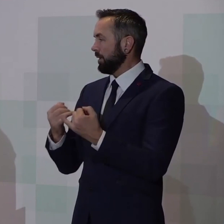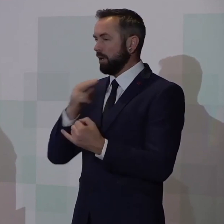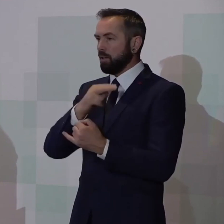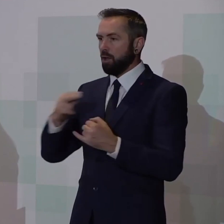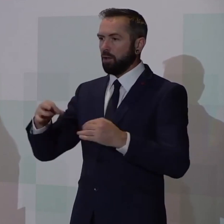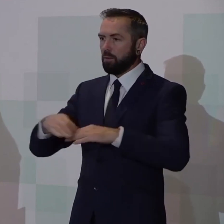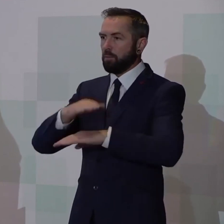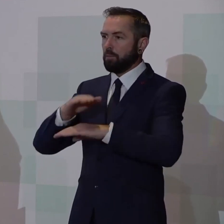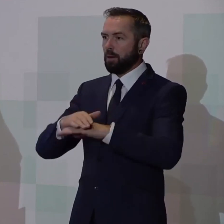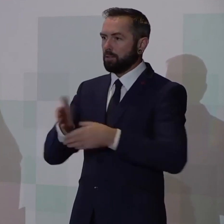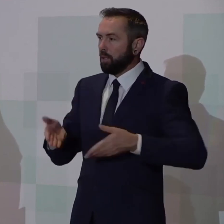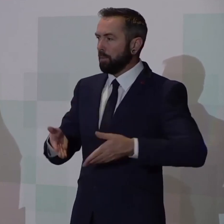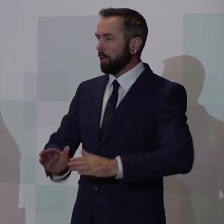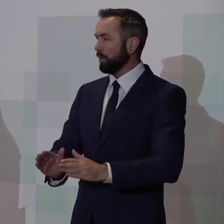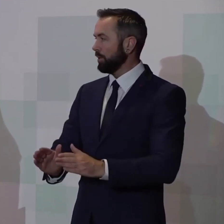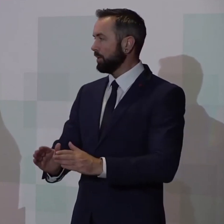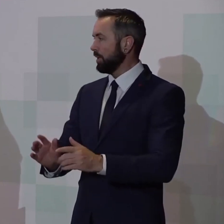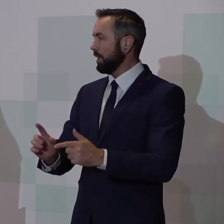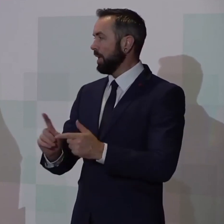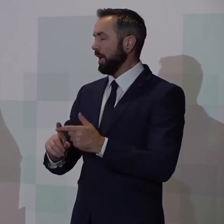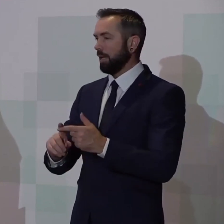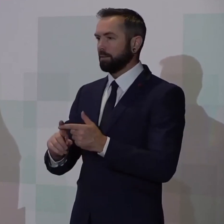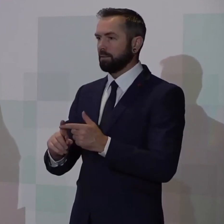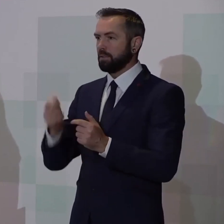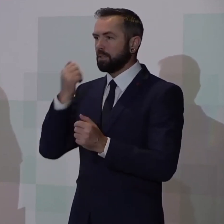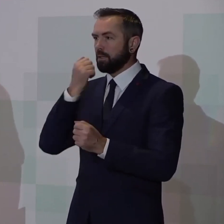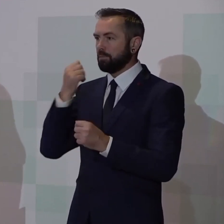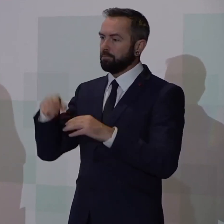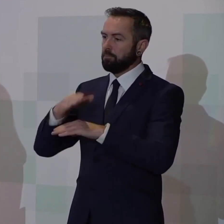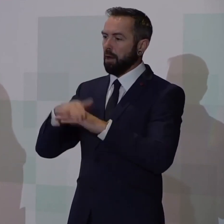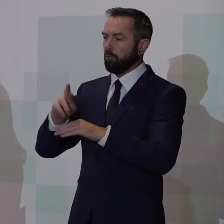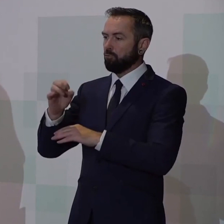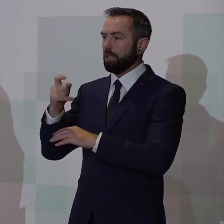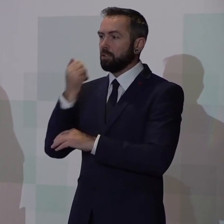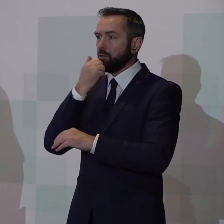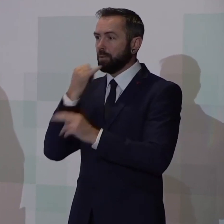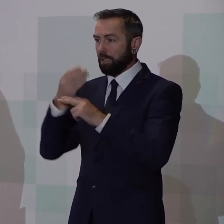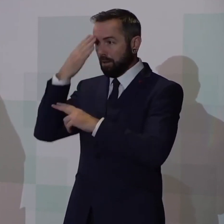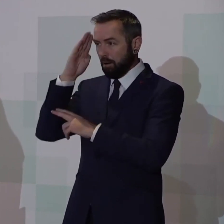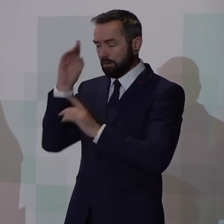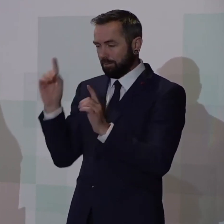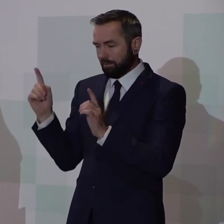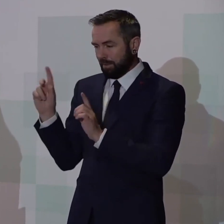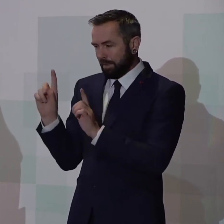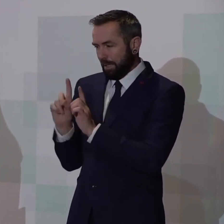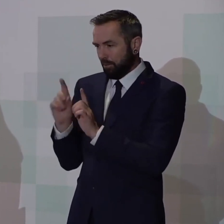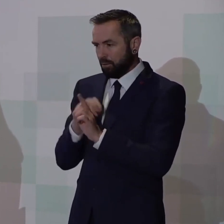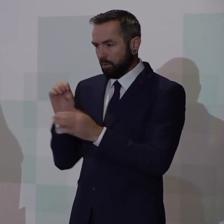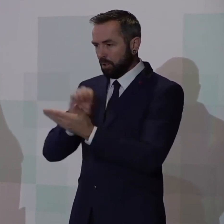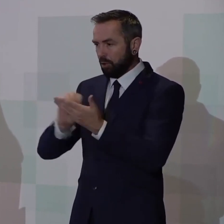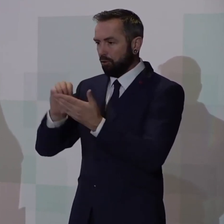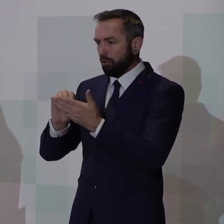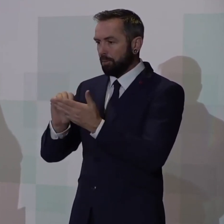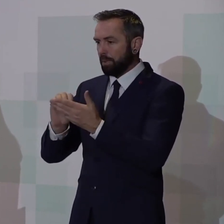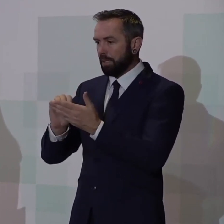non-marital births and the crude marriage rate, however, the figures in Ireland are closer to what we call European